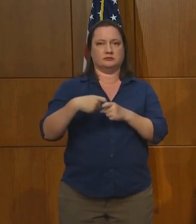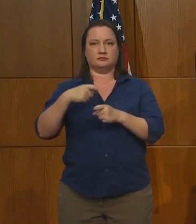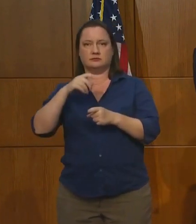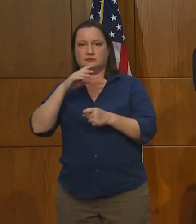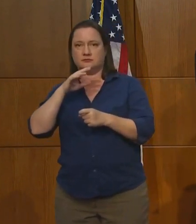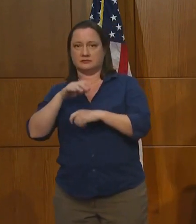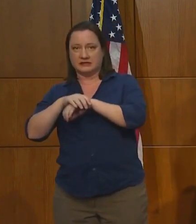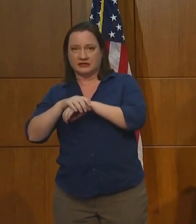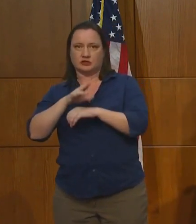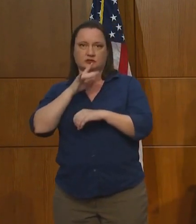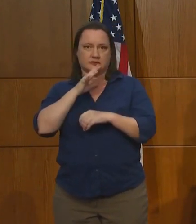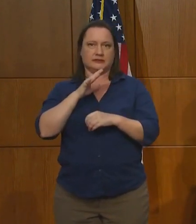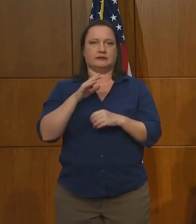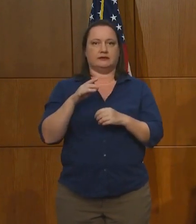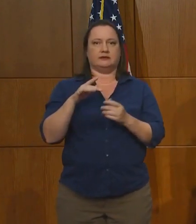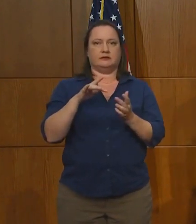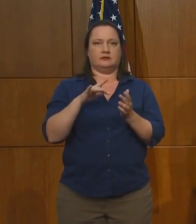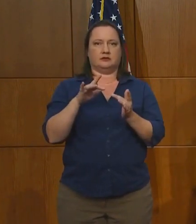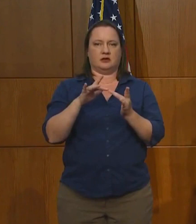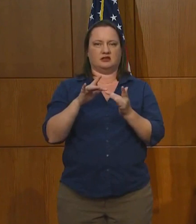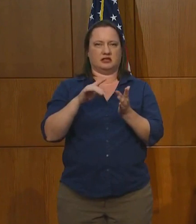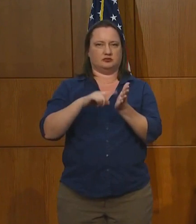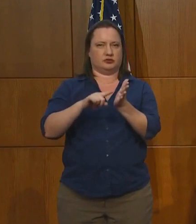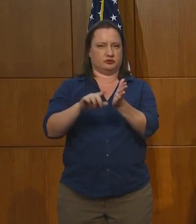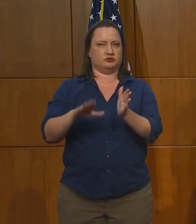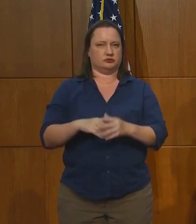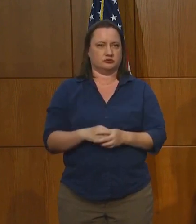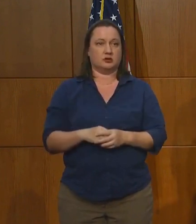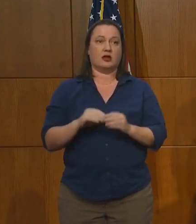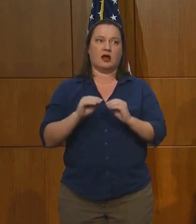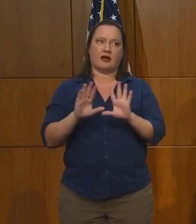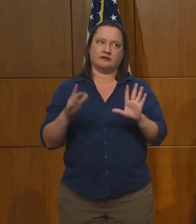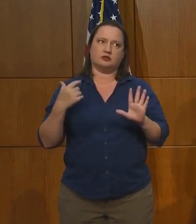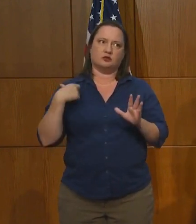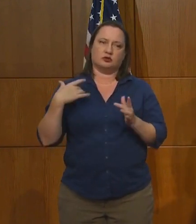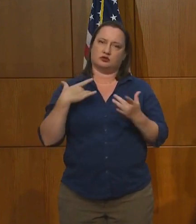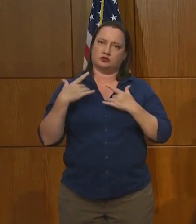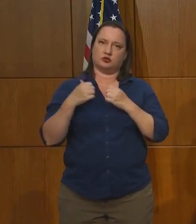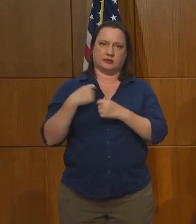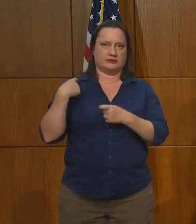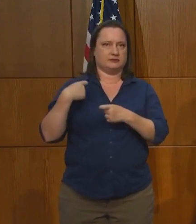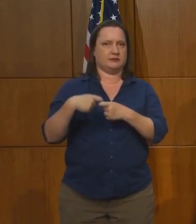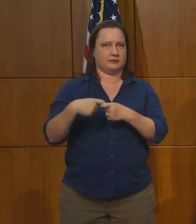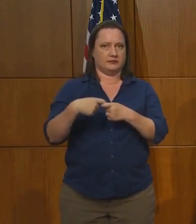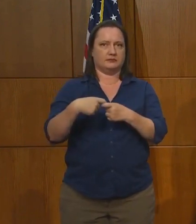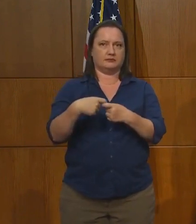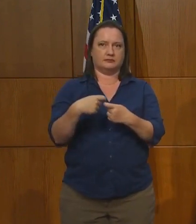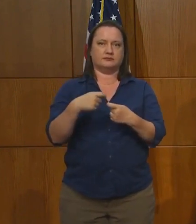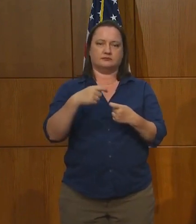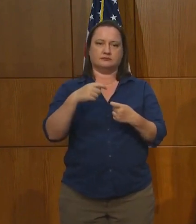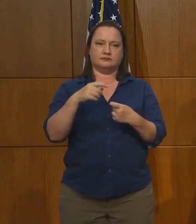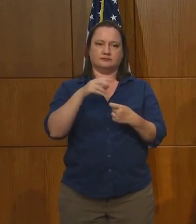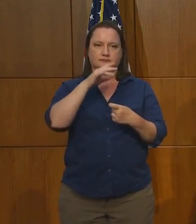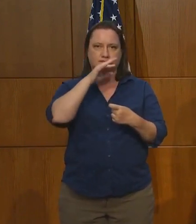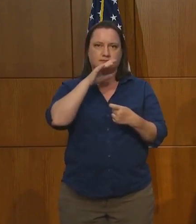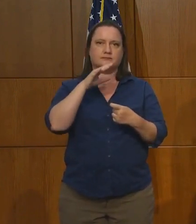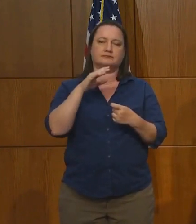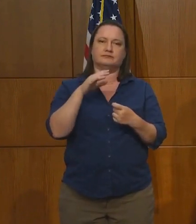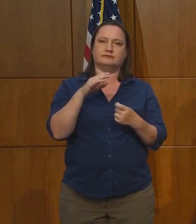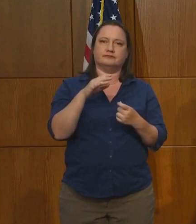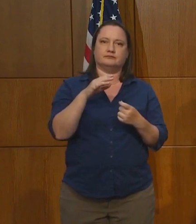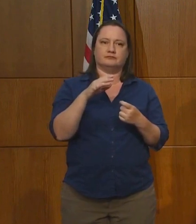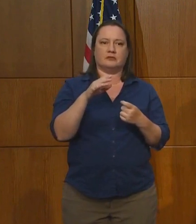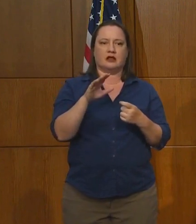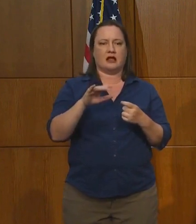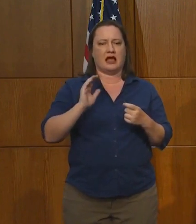governor said, we're concerned obviously about Spanish. The Spanish-speaking population in the state is higher than